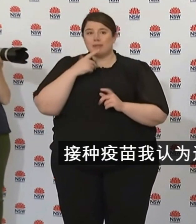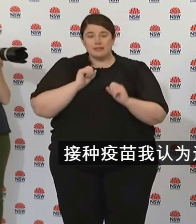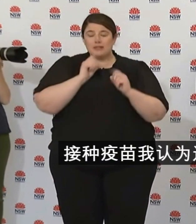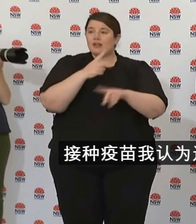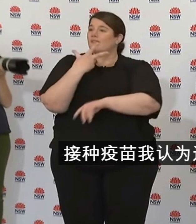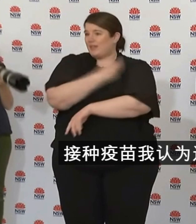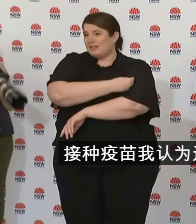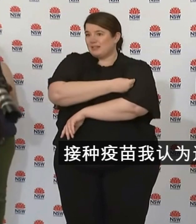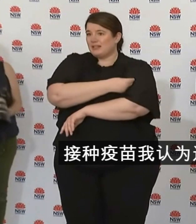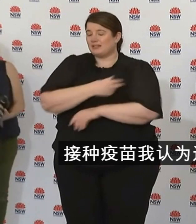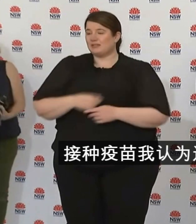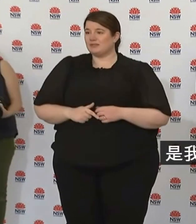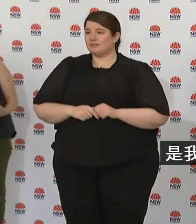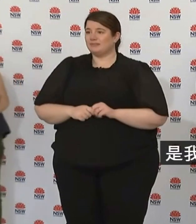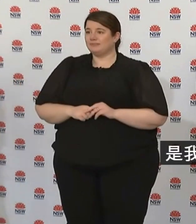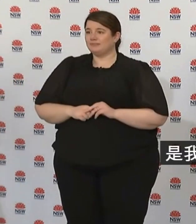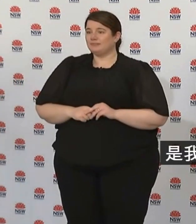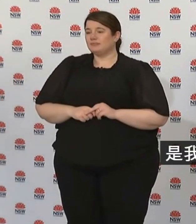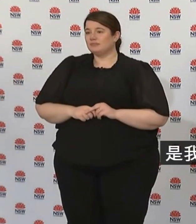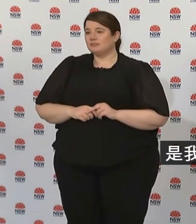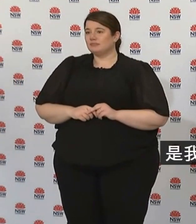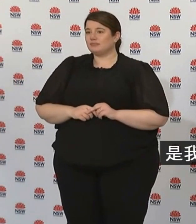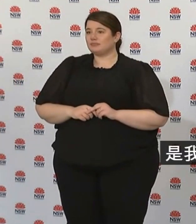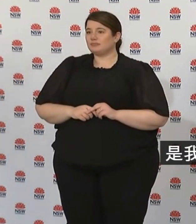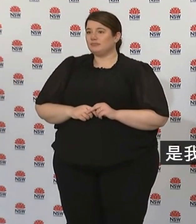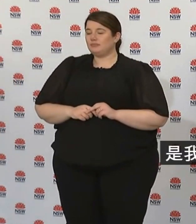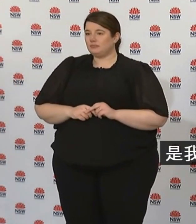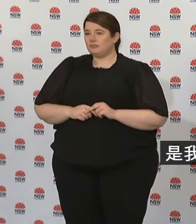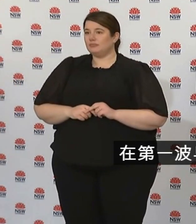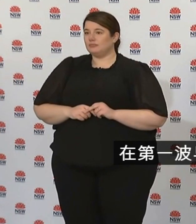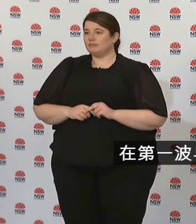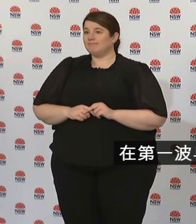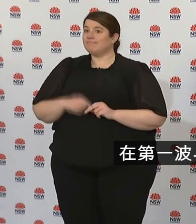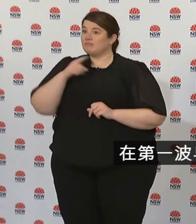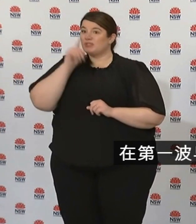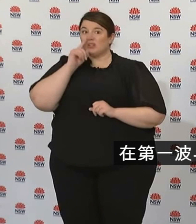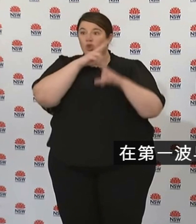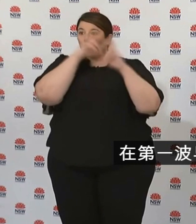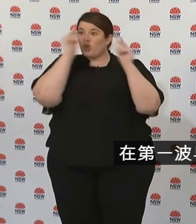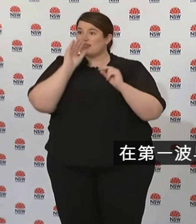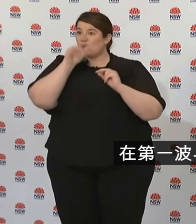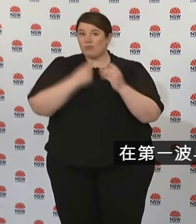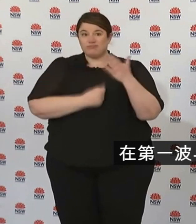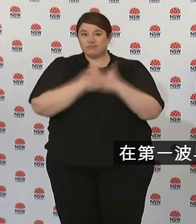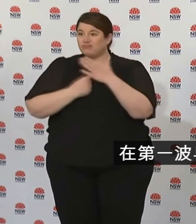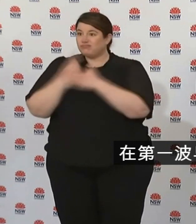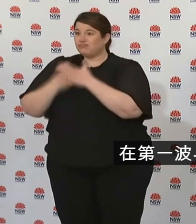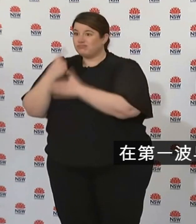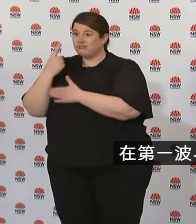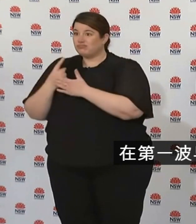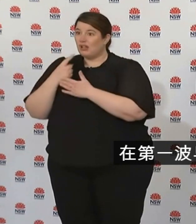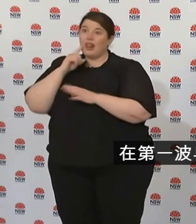of the interesting things for people to reflect on is the challenges we'd had with aged care early on in the